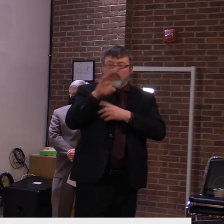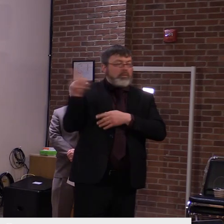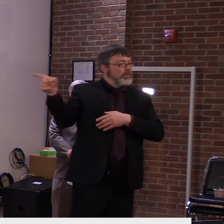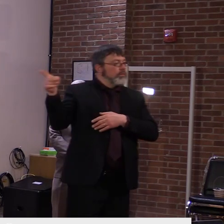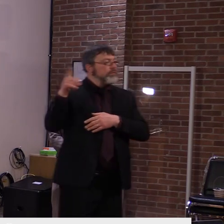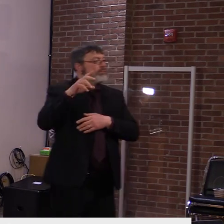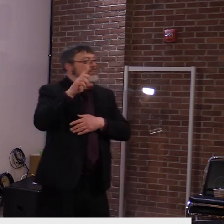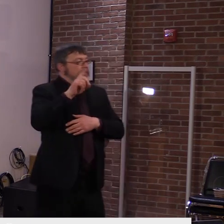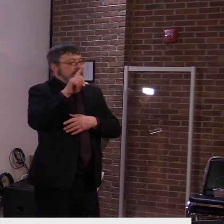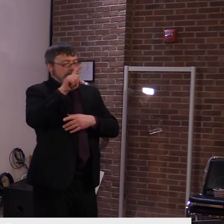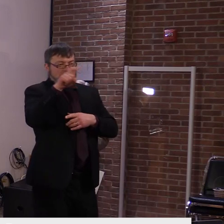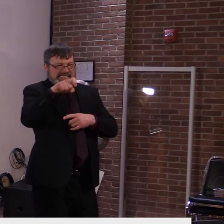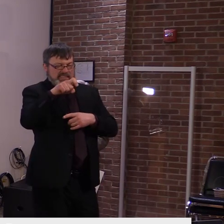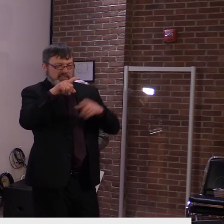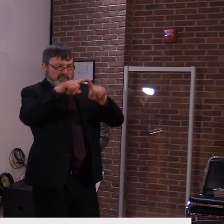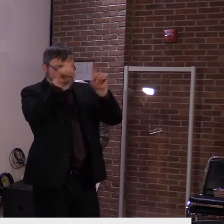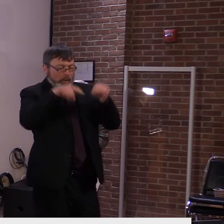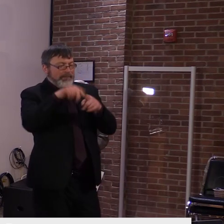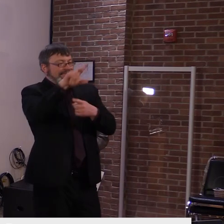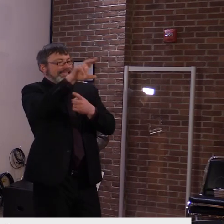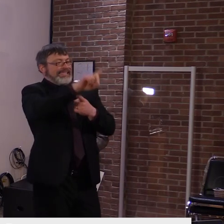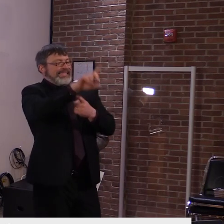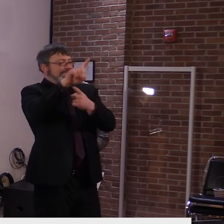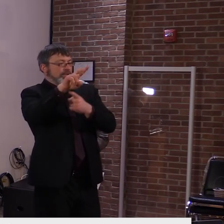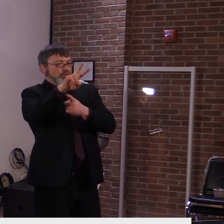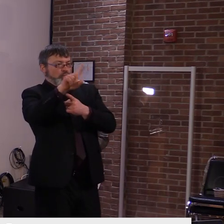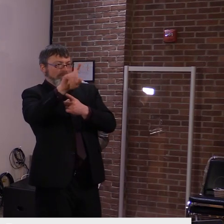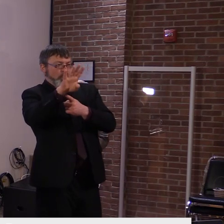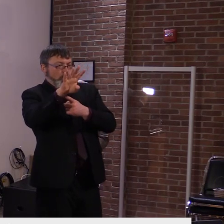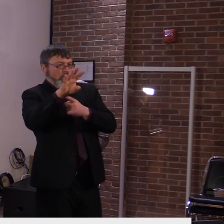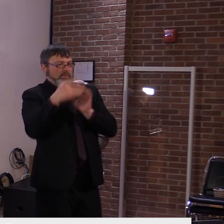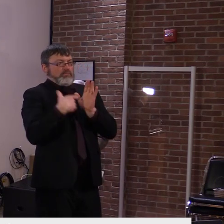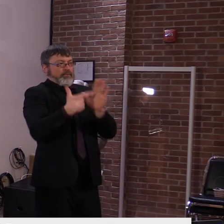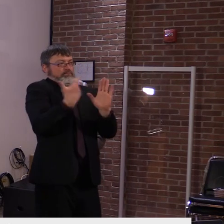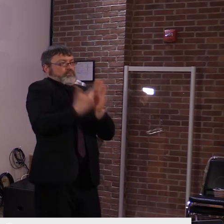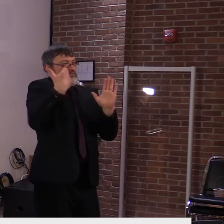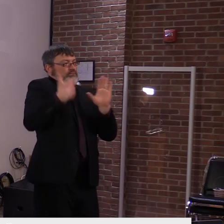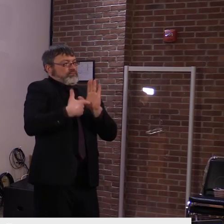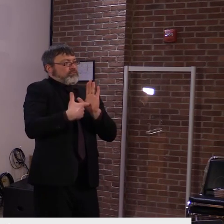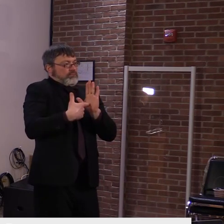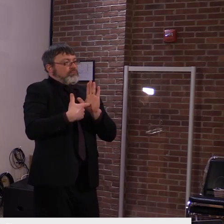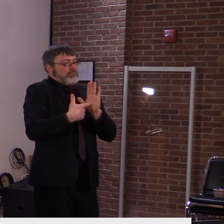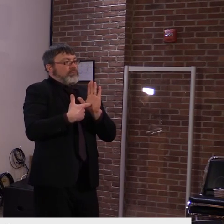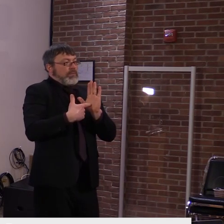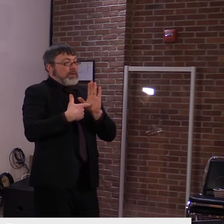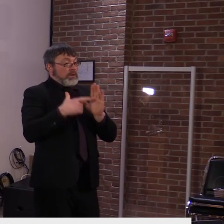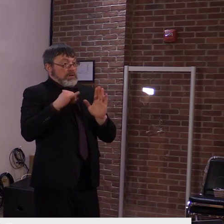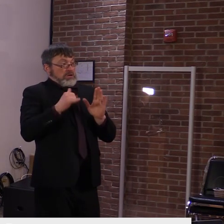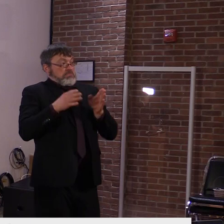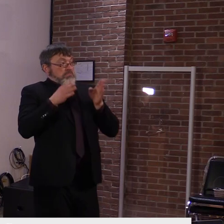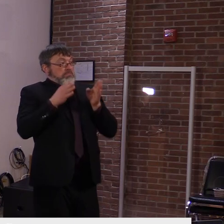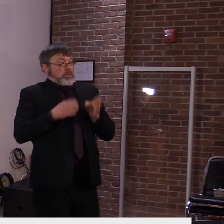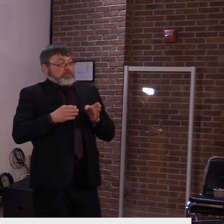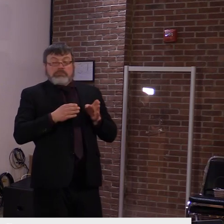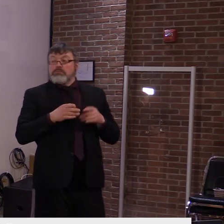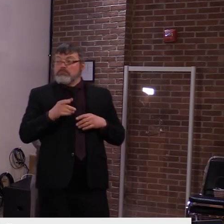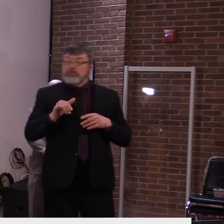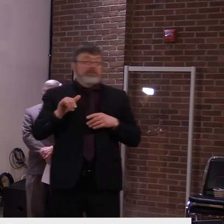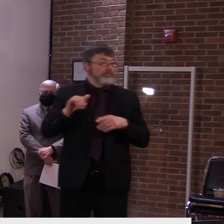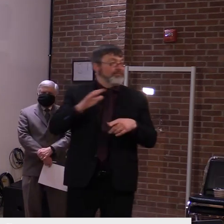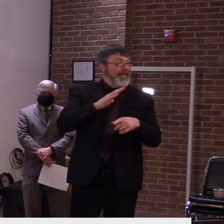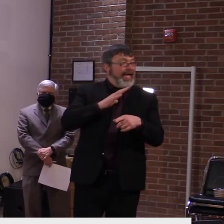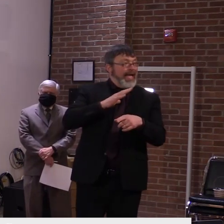vet he heard from, we'll have the VA connect with them directly so that we can rectify that